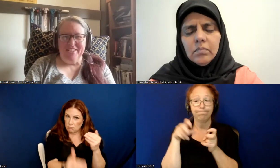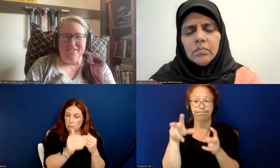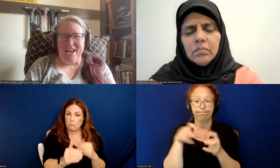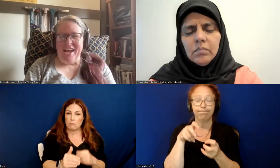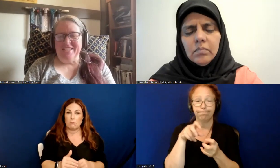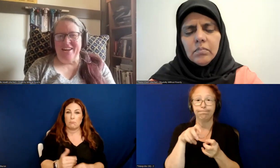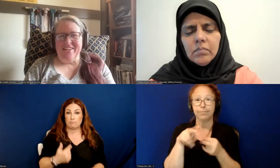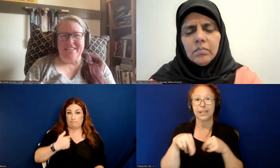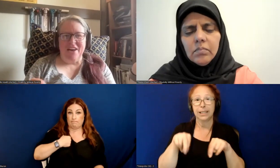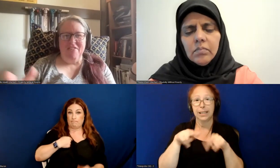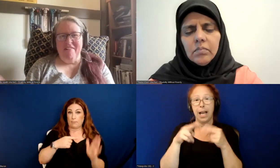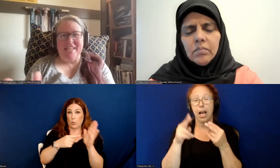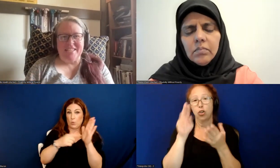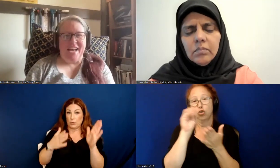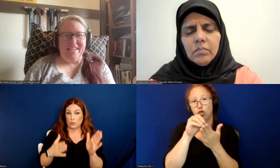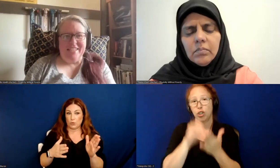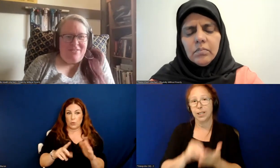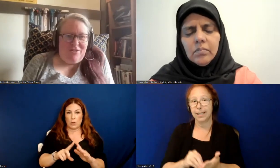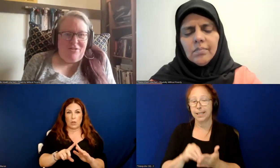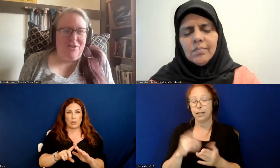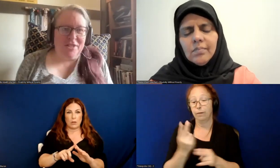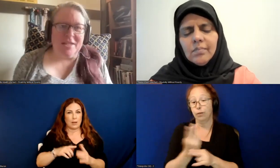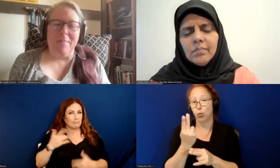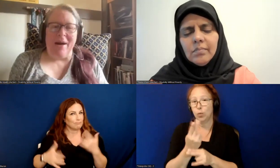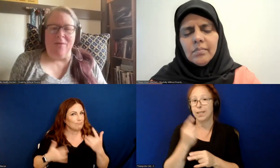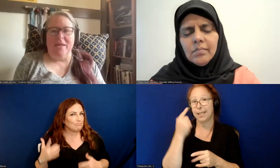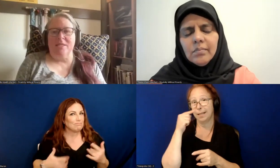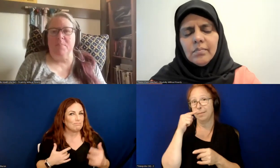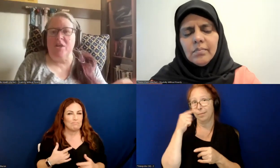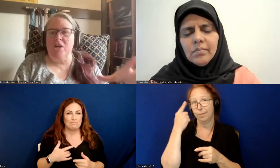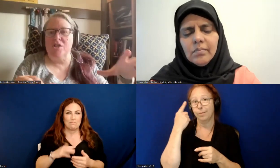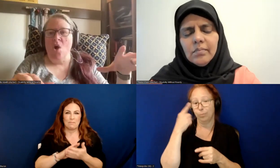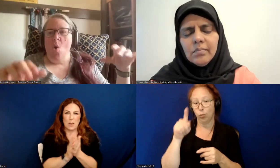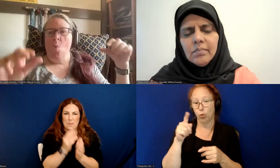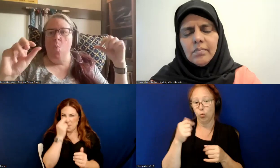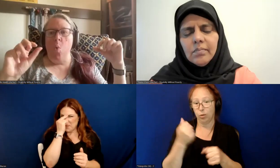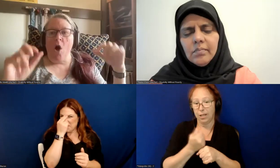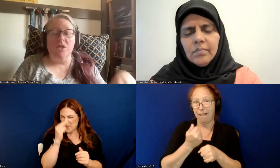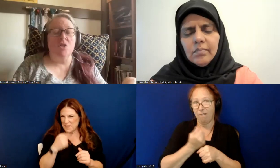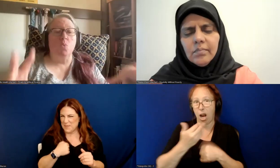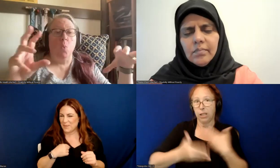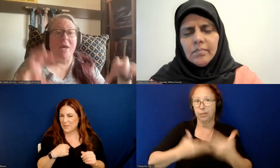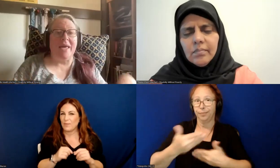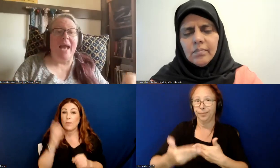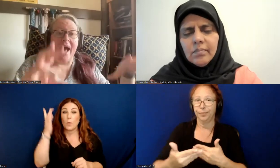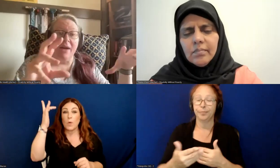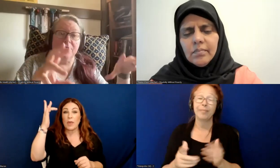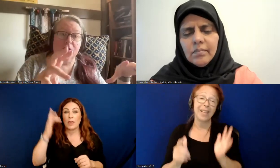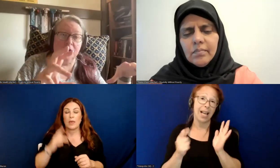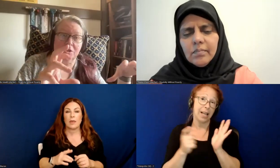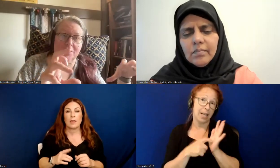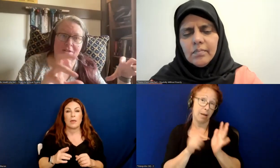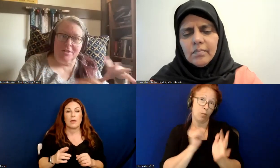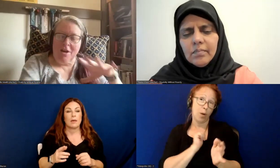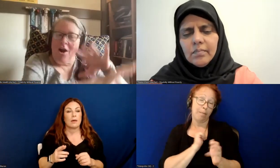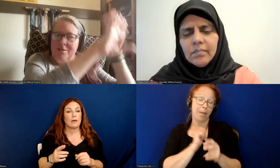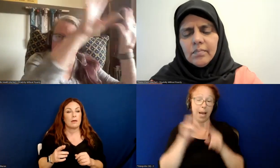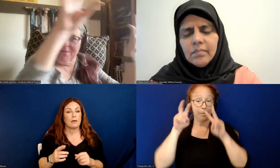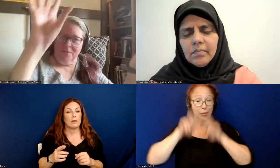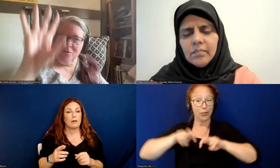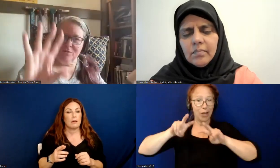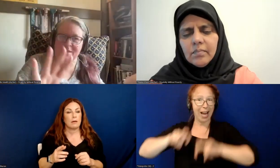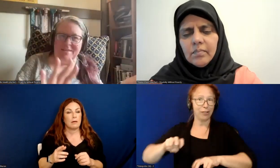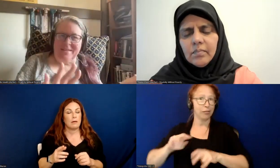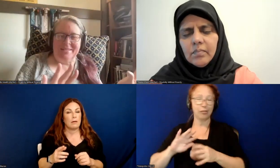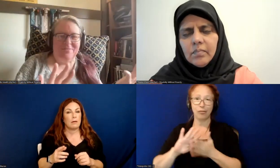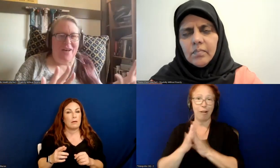the researcher, I start to get all excited and all nerdy about this, because once we have got